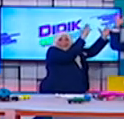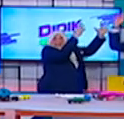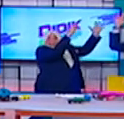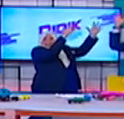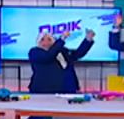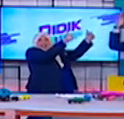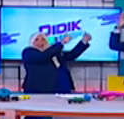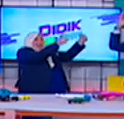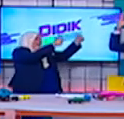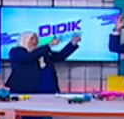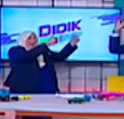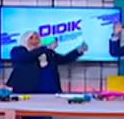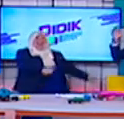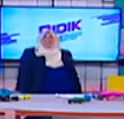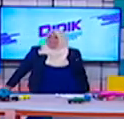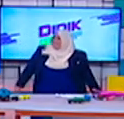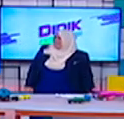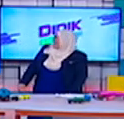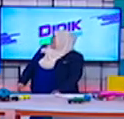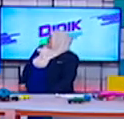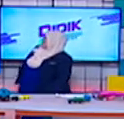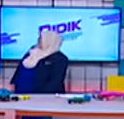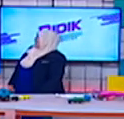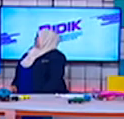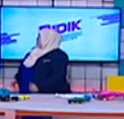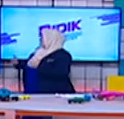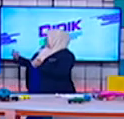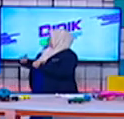for Abang Sean.